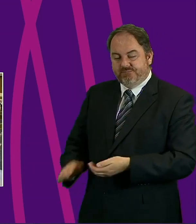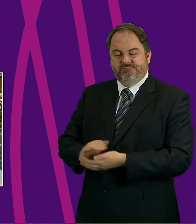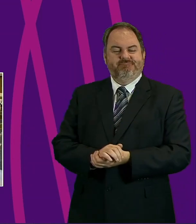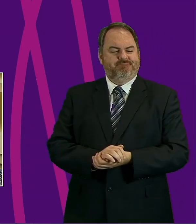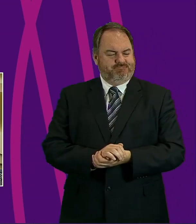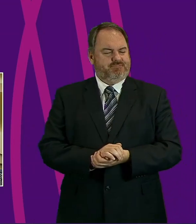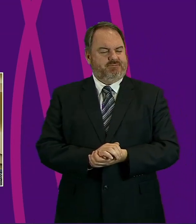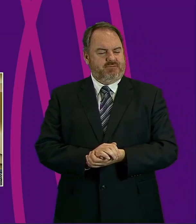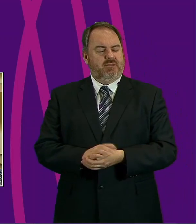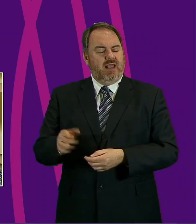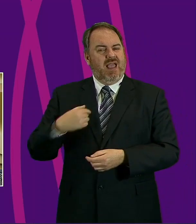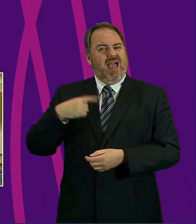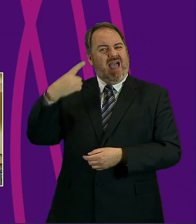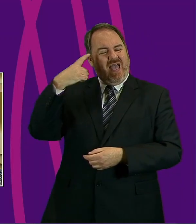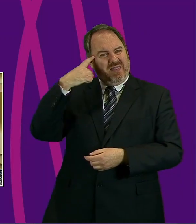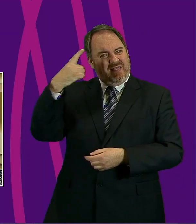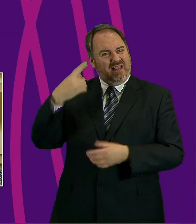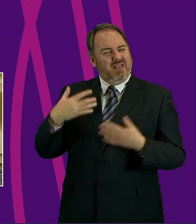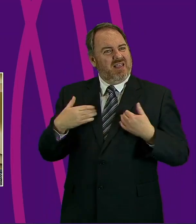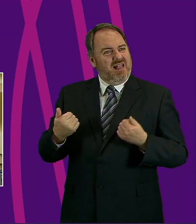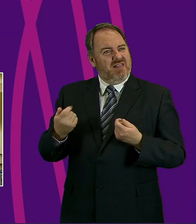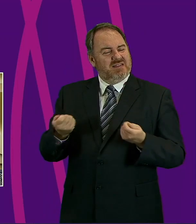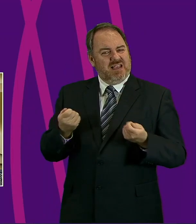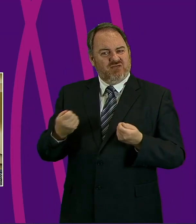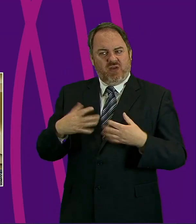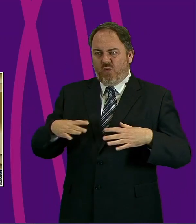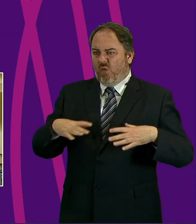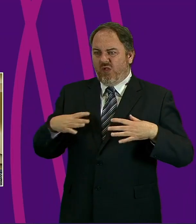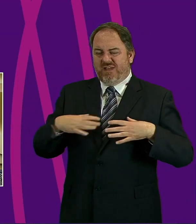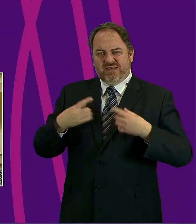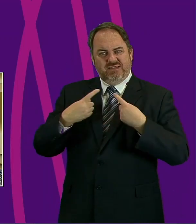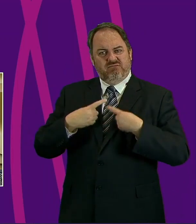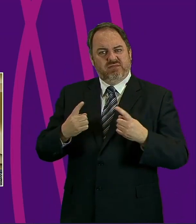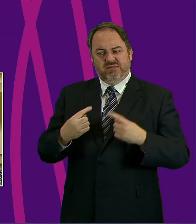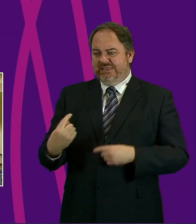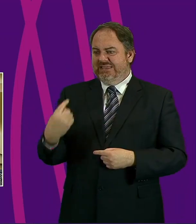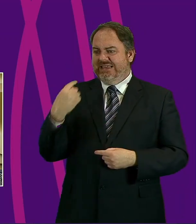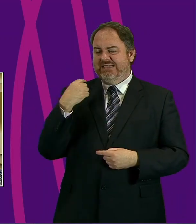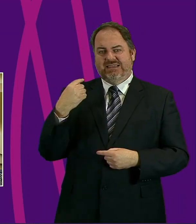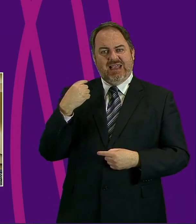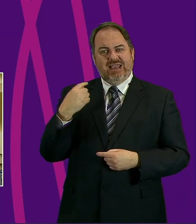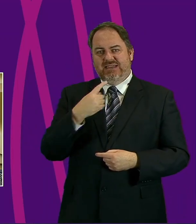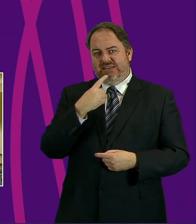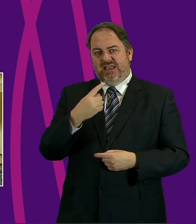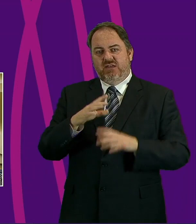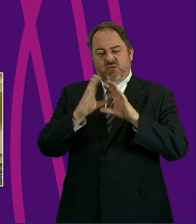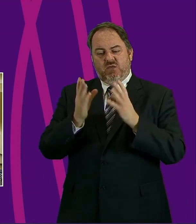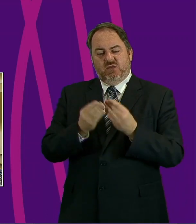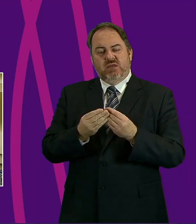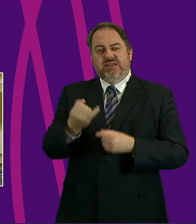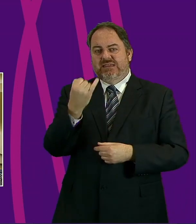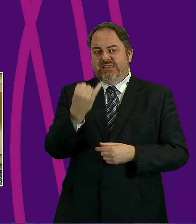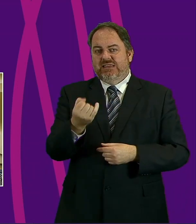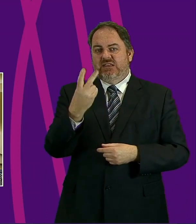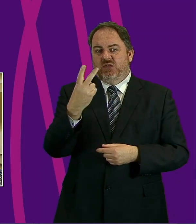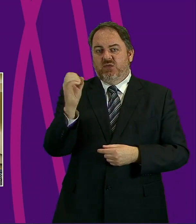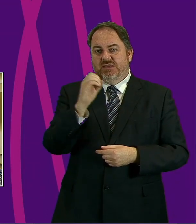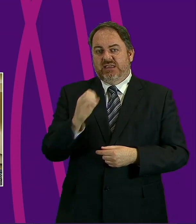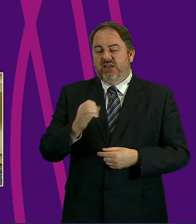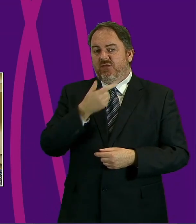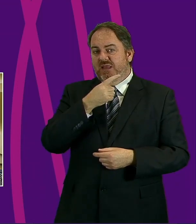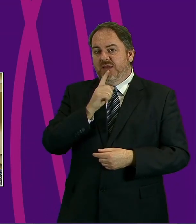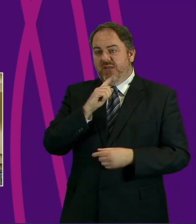but I think the Health Secretary gave that information in the chamber yesterday, where she said overall 62% of people discharged